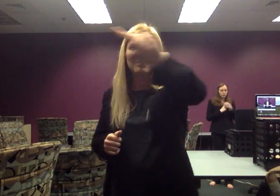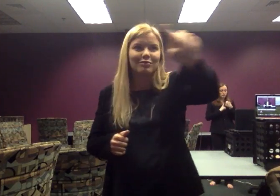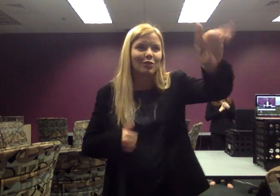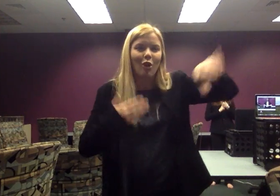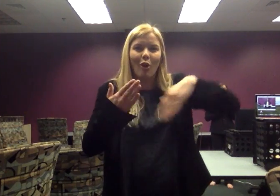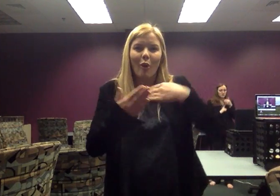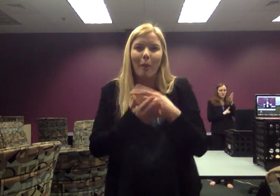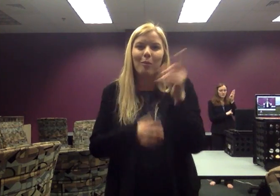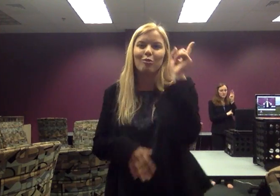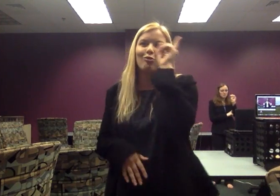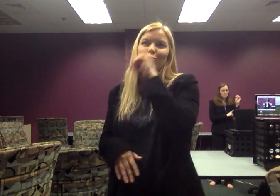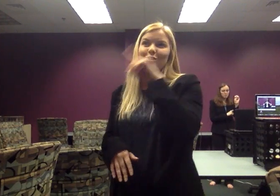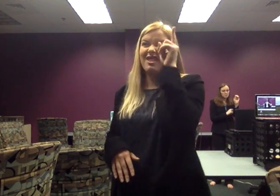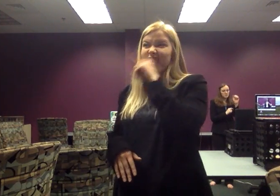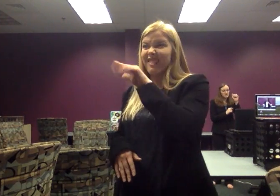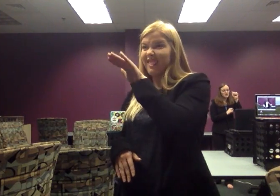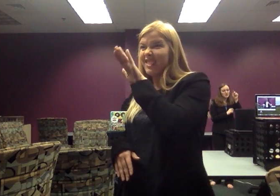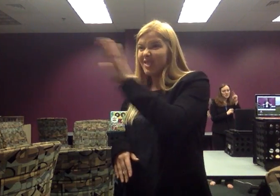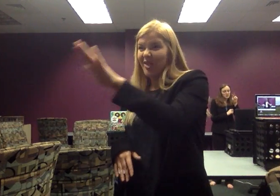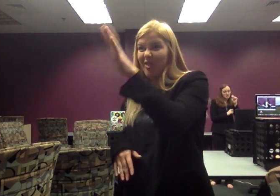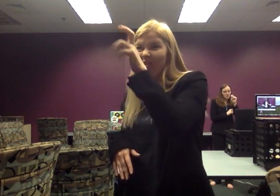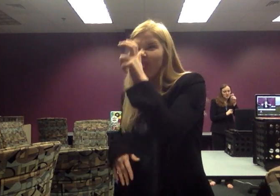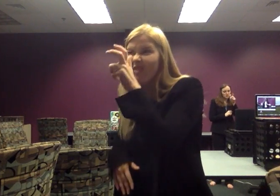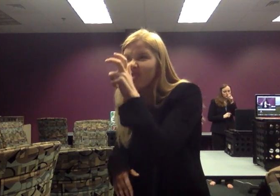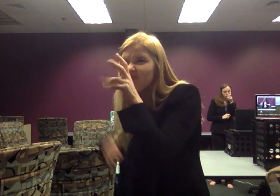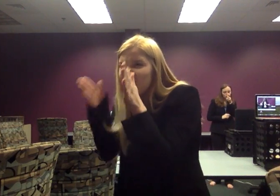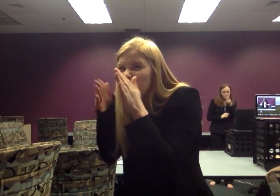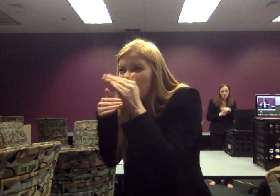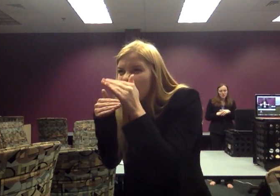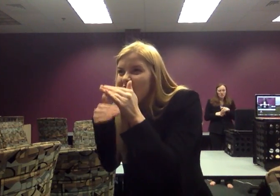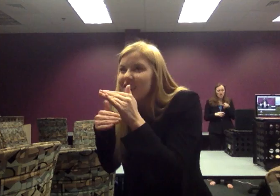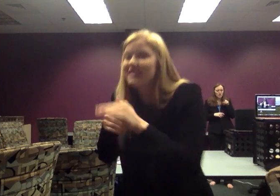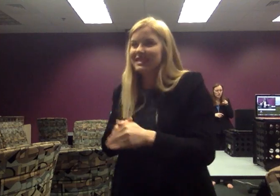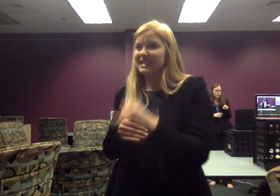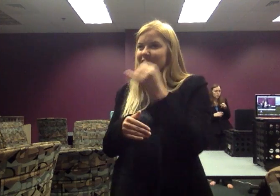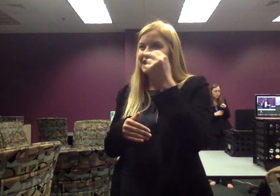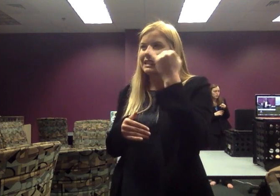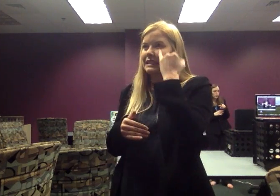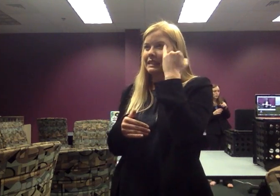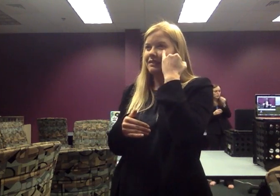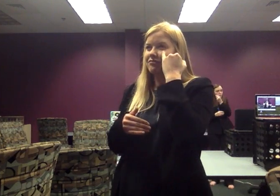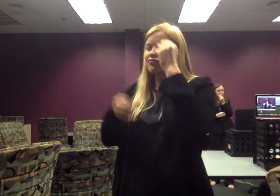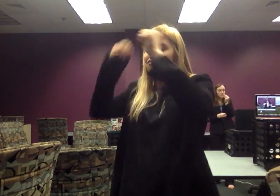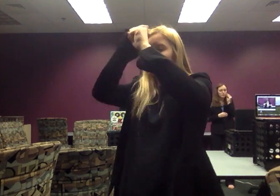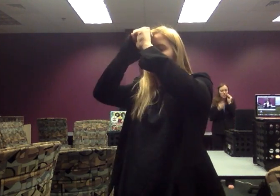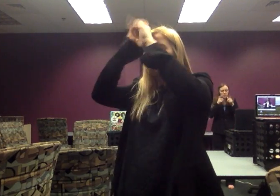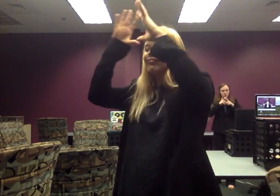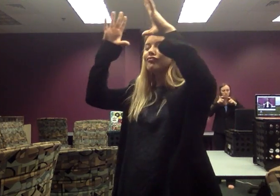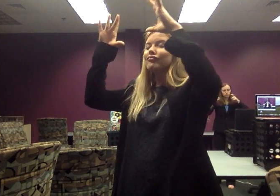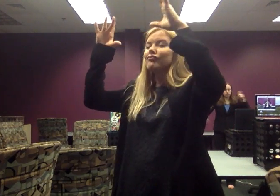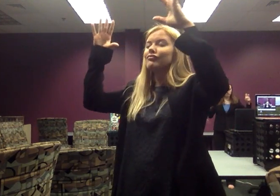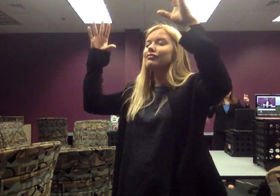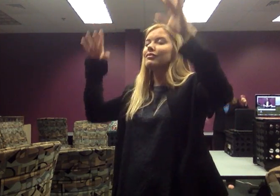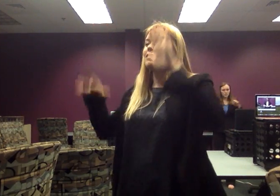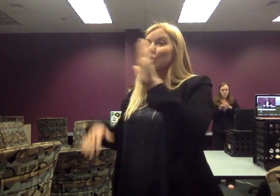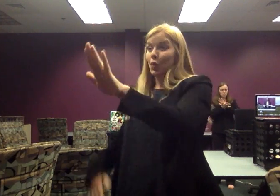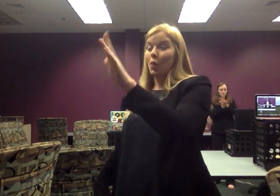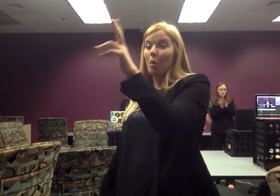a flower and enlarge it so big that it becomes abstract on your paper. Okay? I'll show you some examples. You take